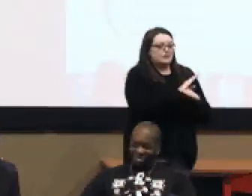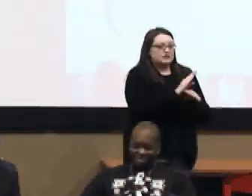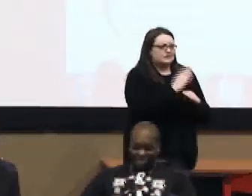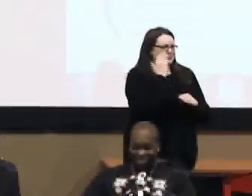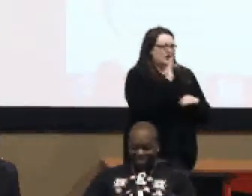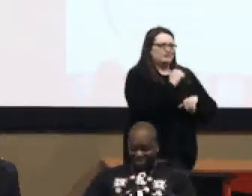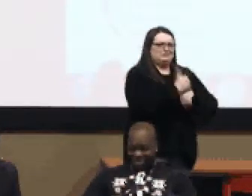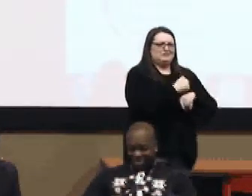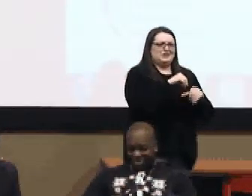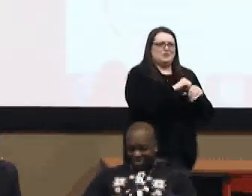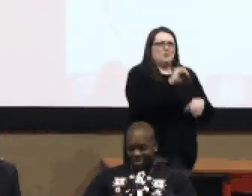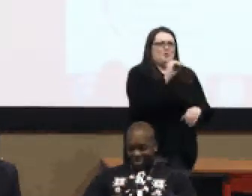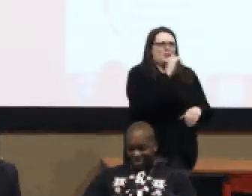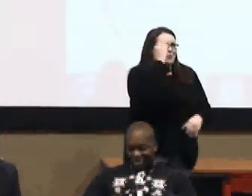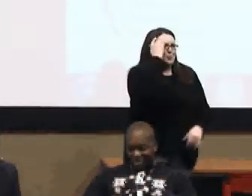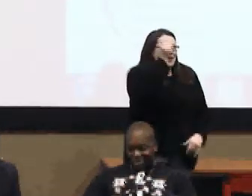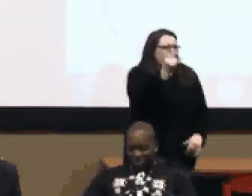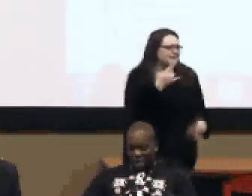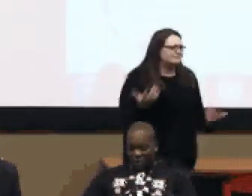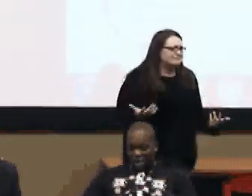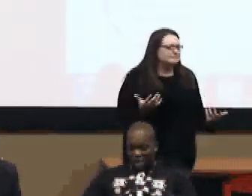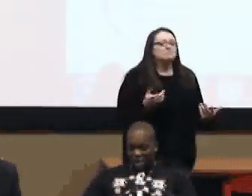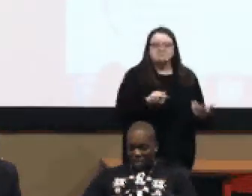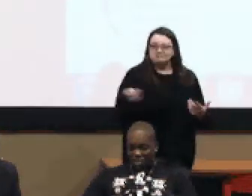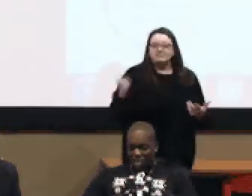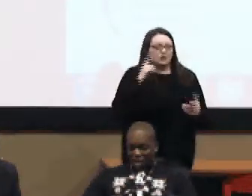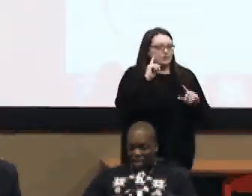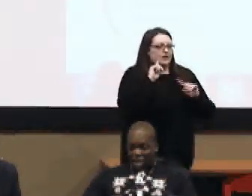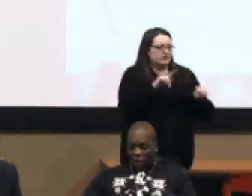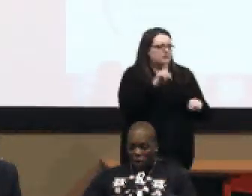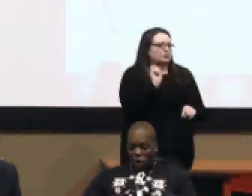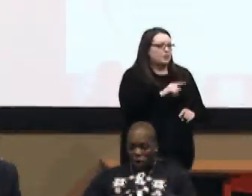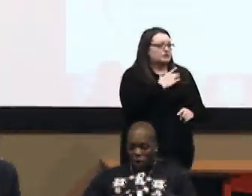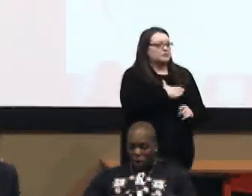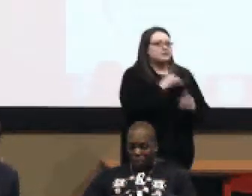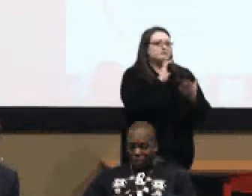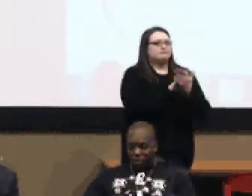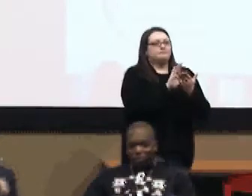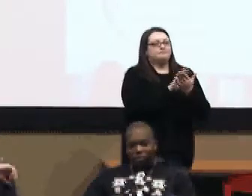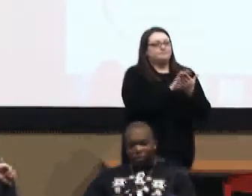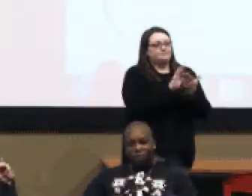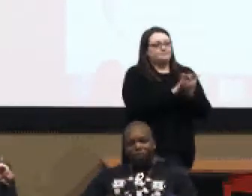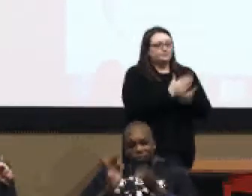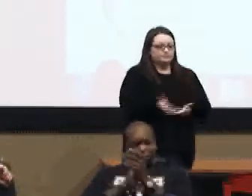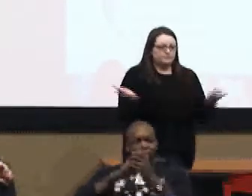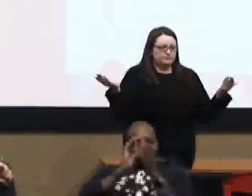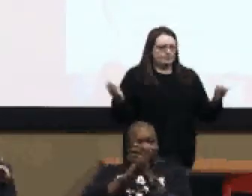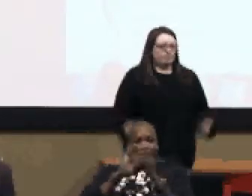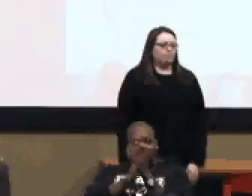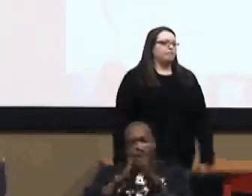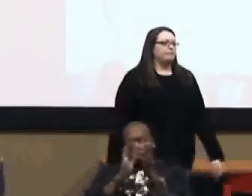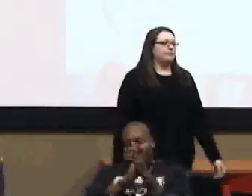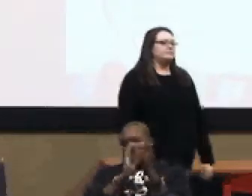it in Omaha? I mean, why? And they'll be able to answer those questions. Please give them a round of applause.